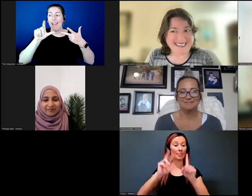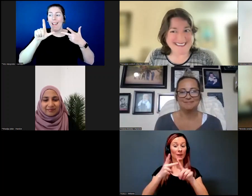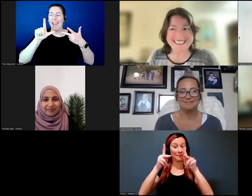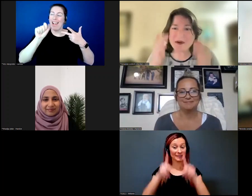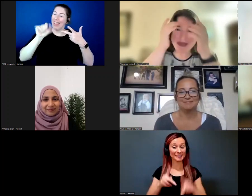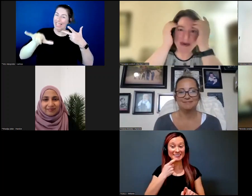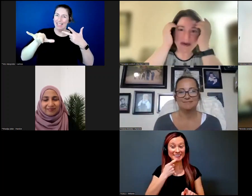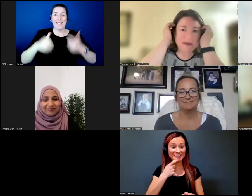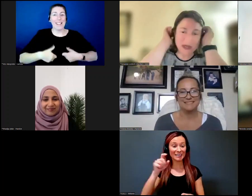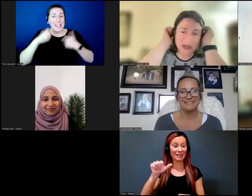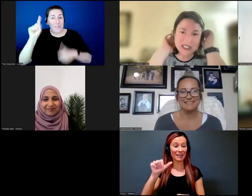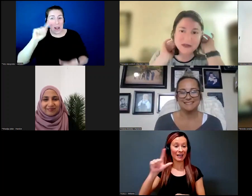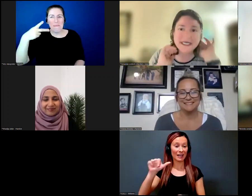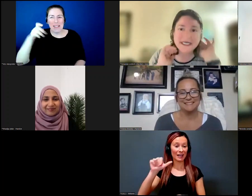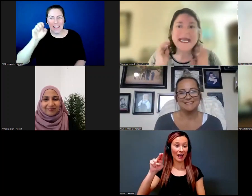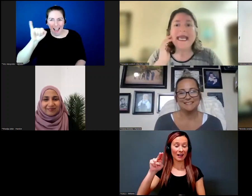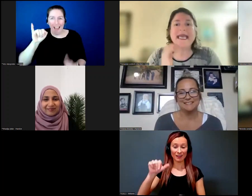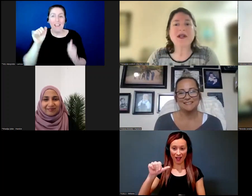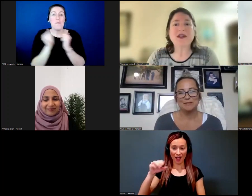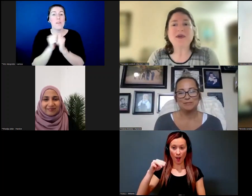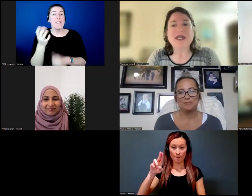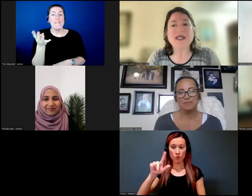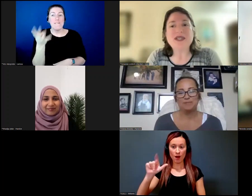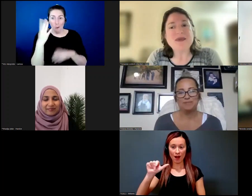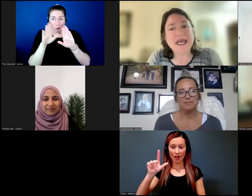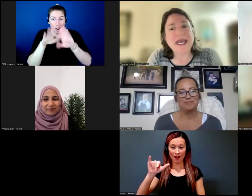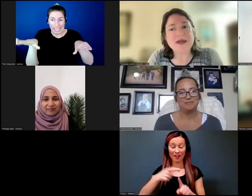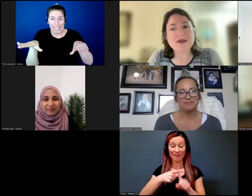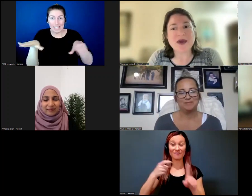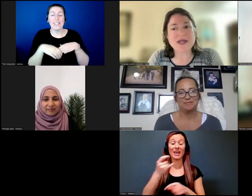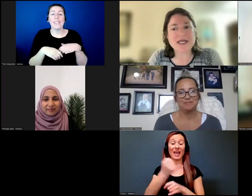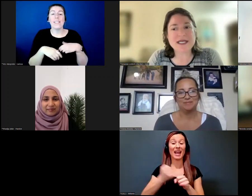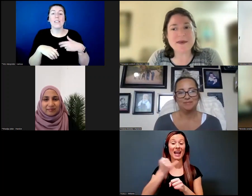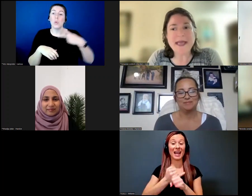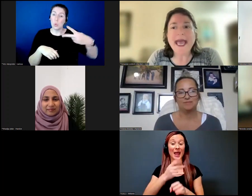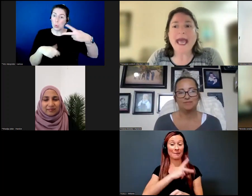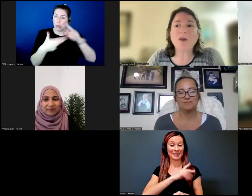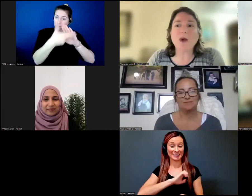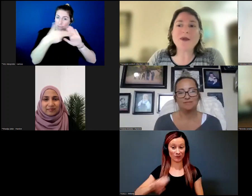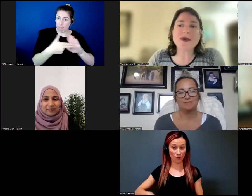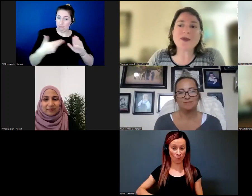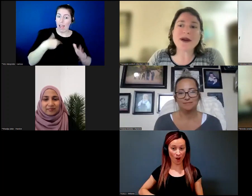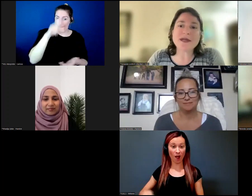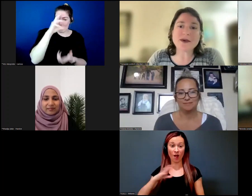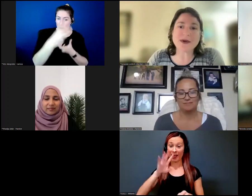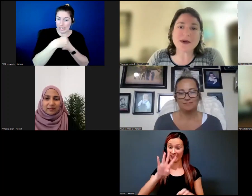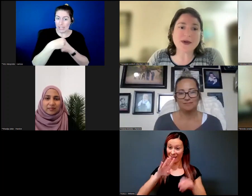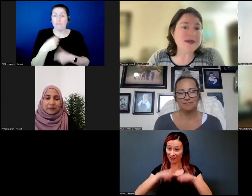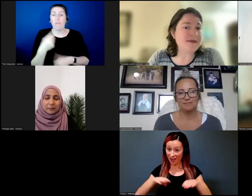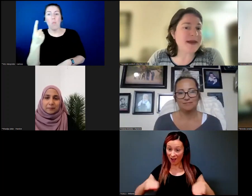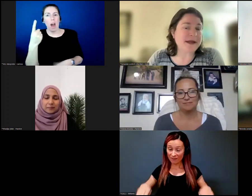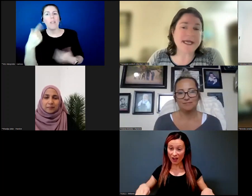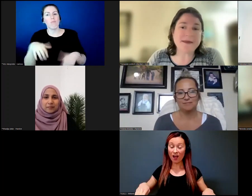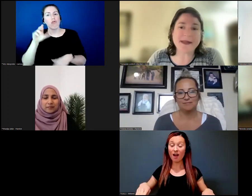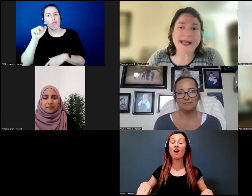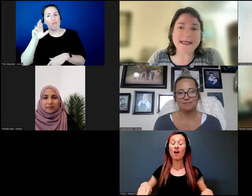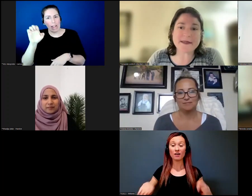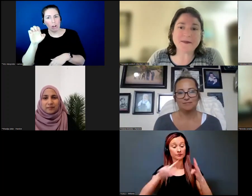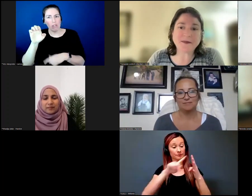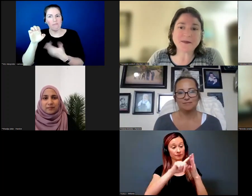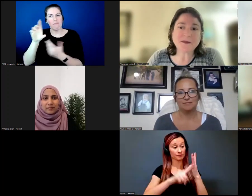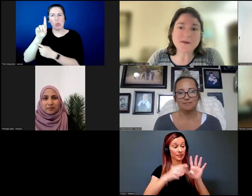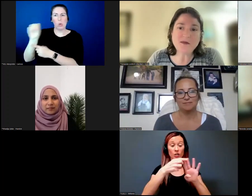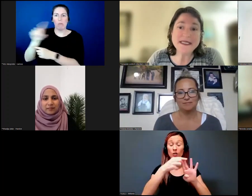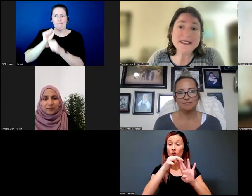Edward Island with her 4 children, including 2 diagnosed with autism and 1 with a rare disorder who is medically